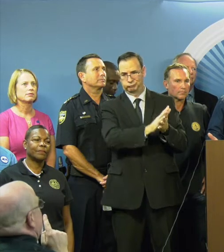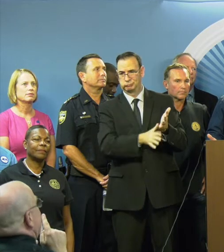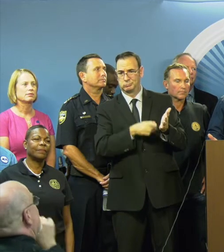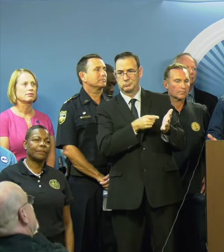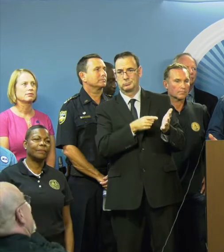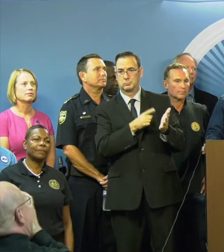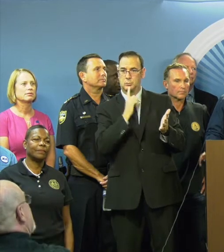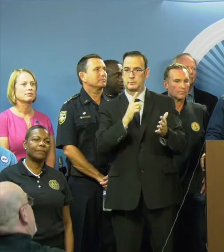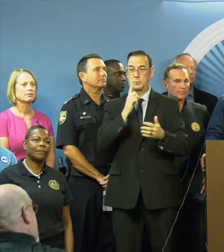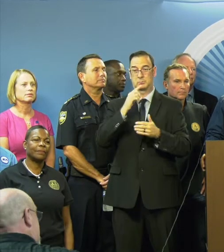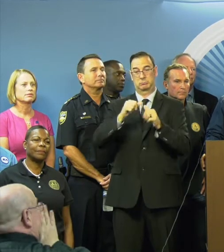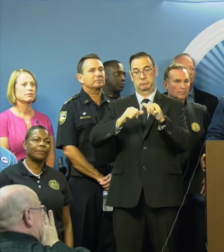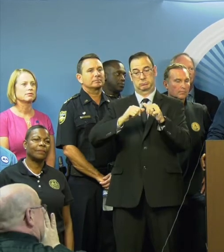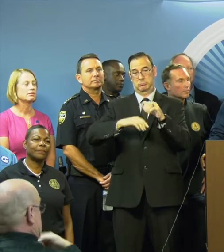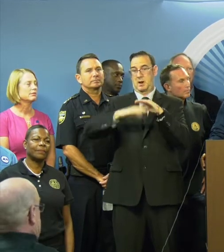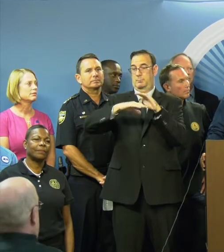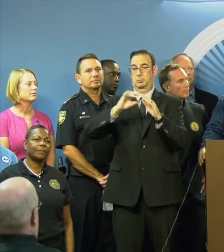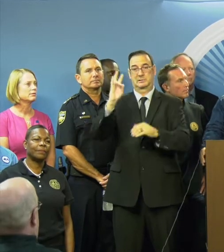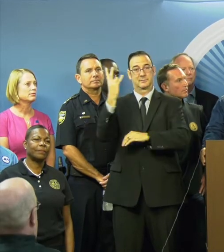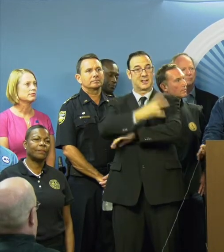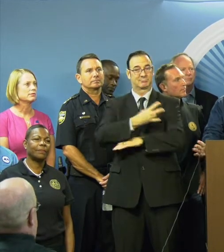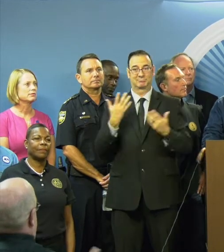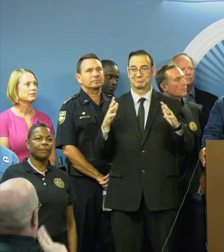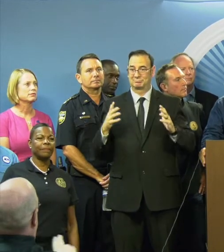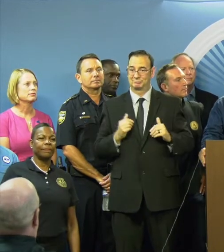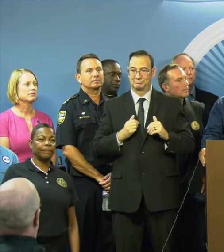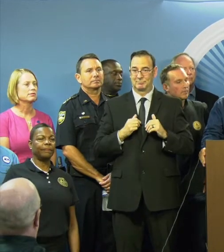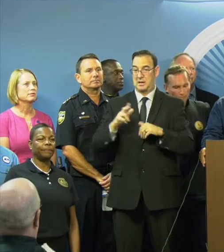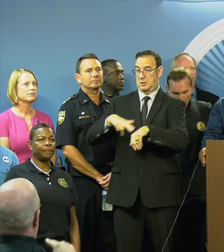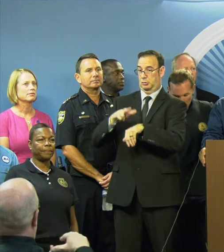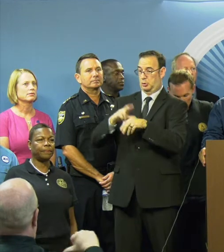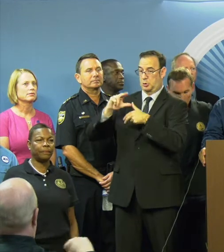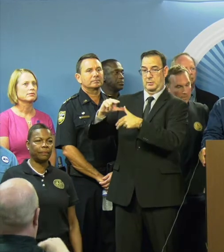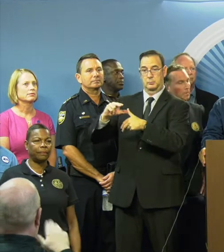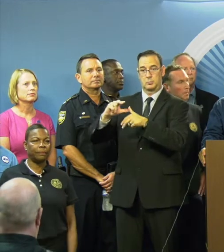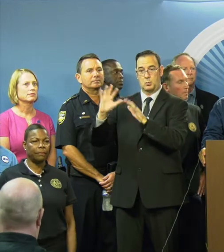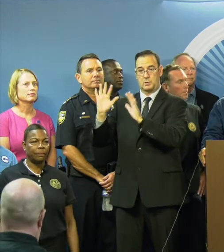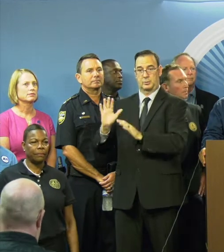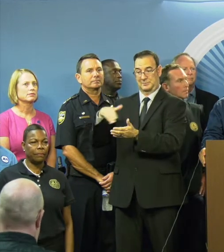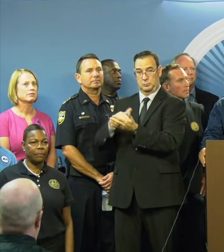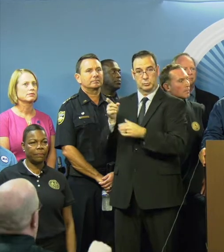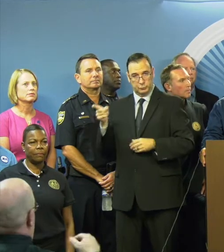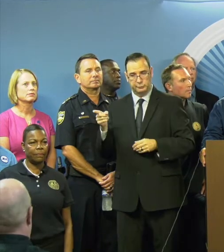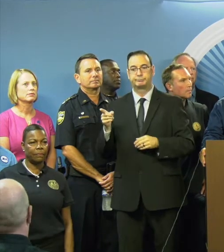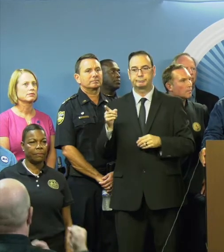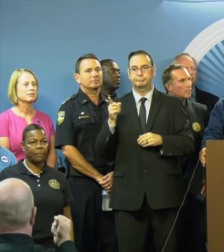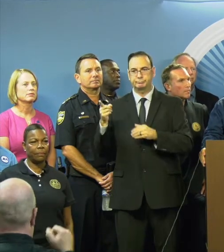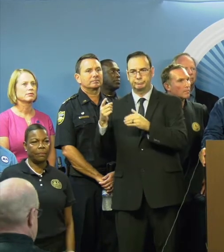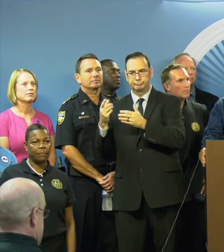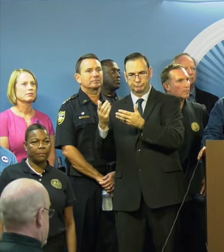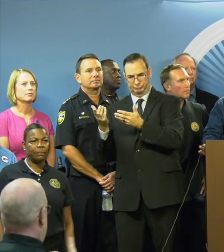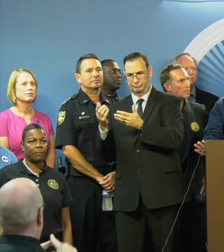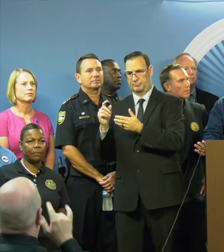for 7 days. I was down in Miami at the National Hurricane Center, and as we were going back from the Hurricane Center to the